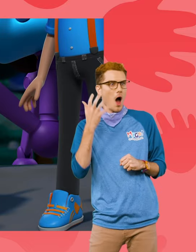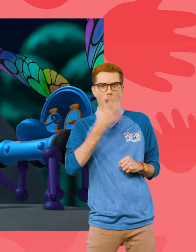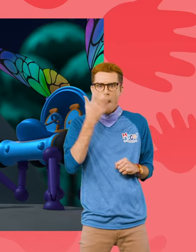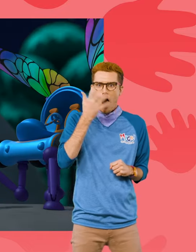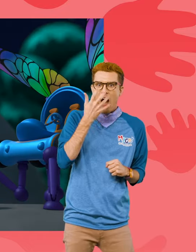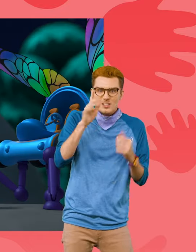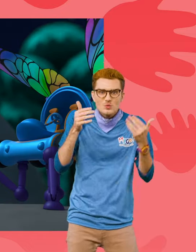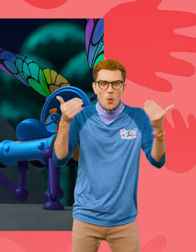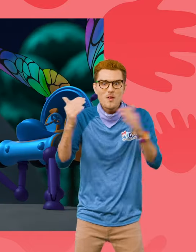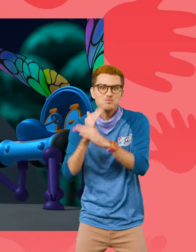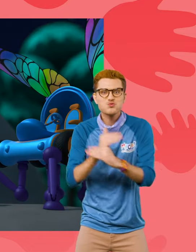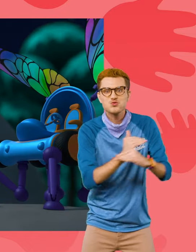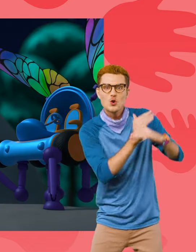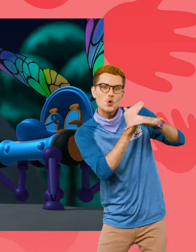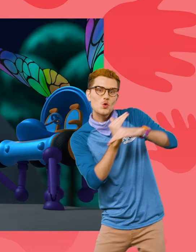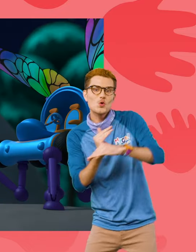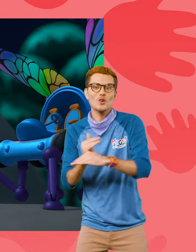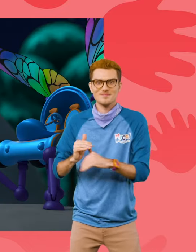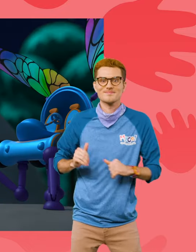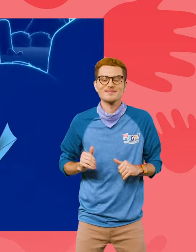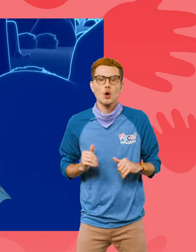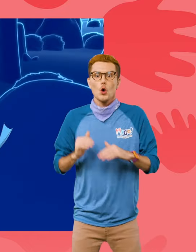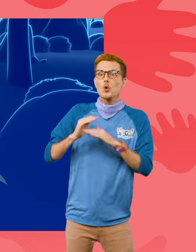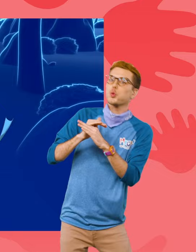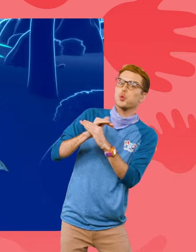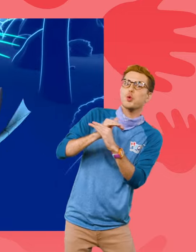Whoa! Let's fly!